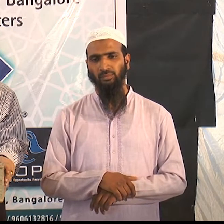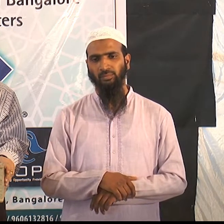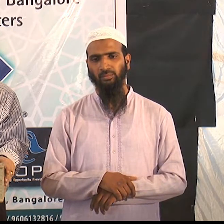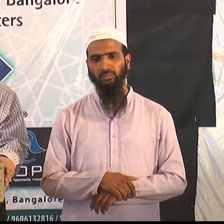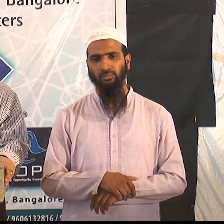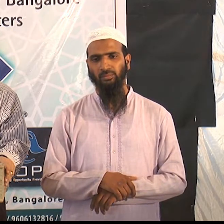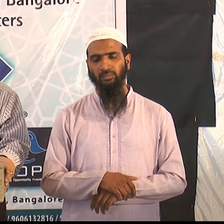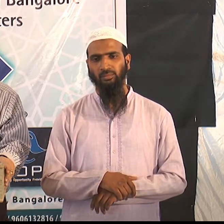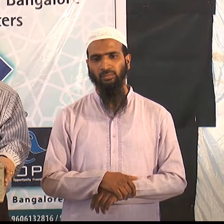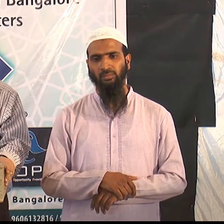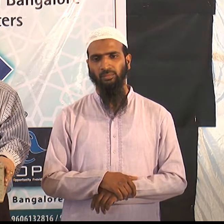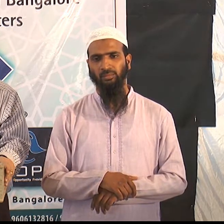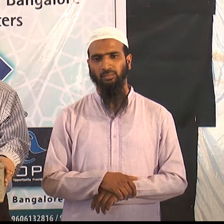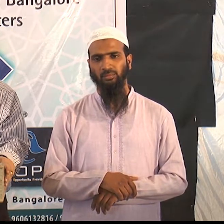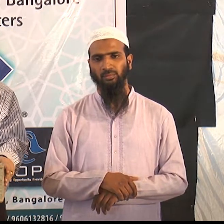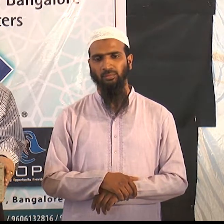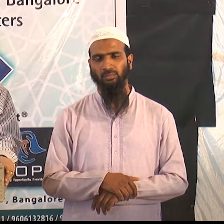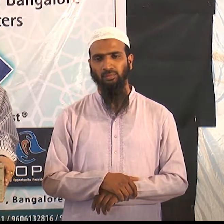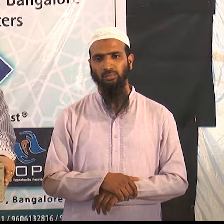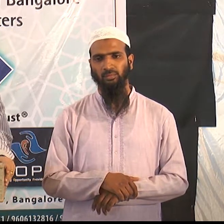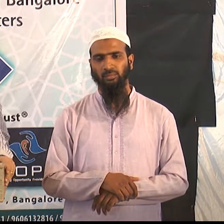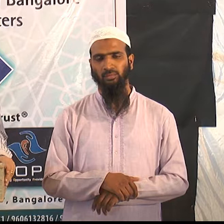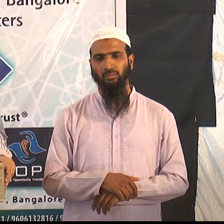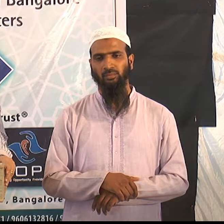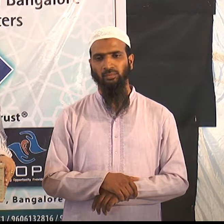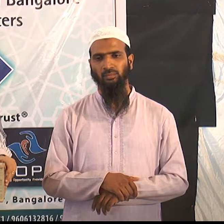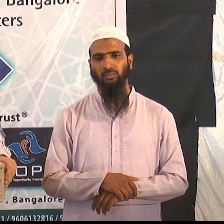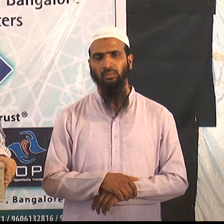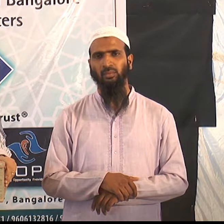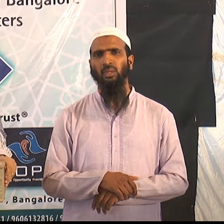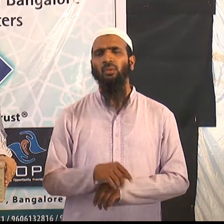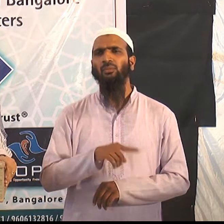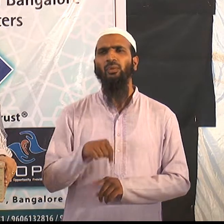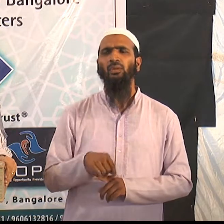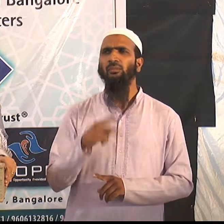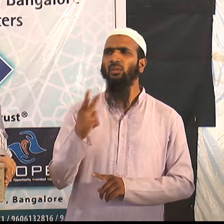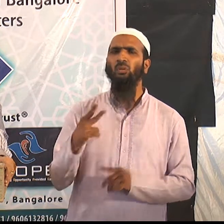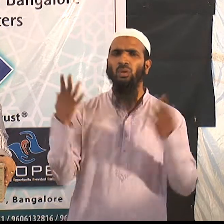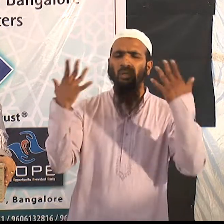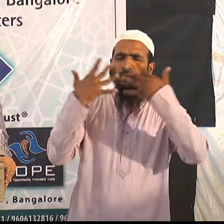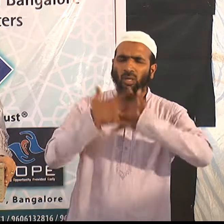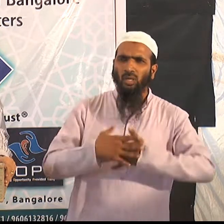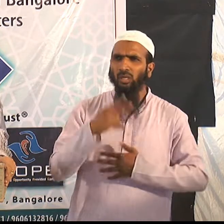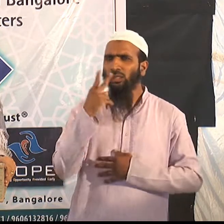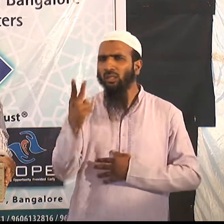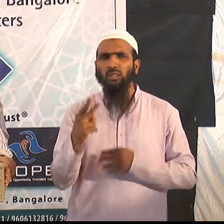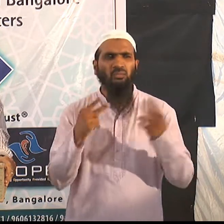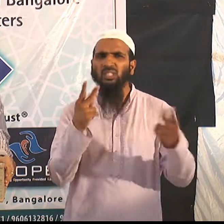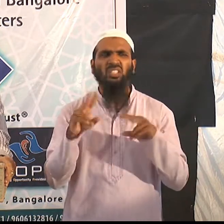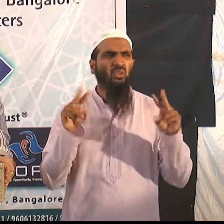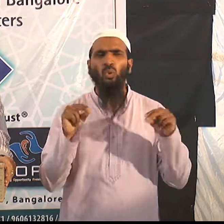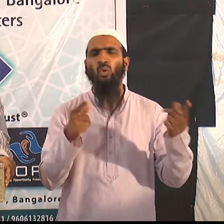In darkness we grope and do not see the things that we ought to. Therefore we come to Thee, O